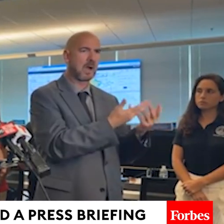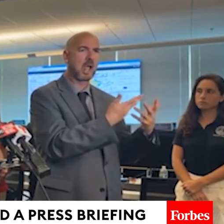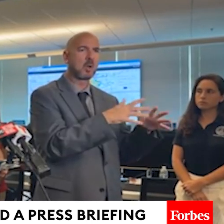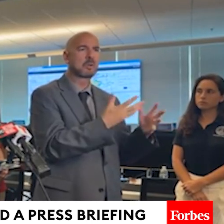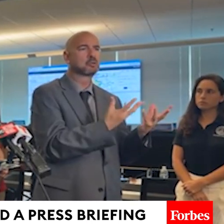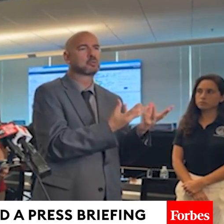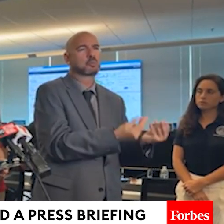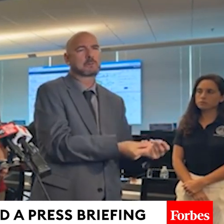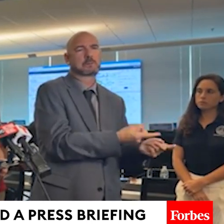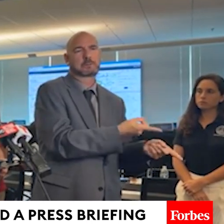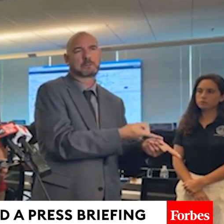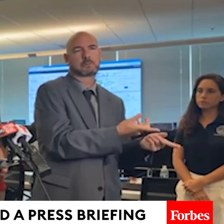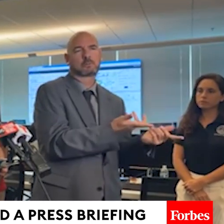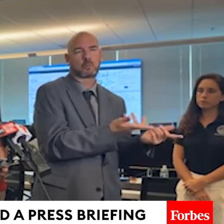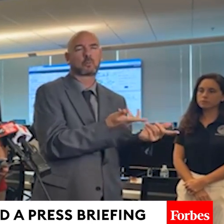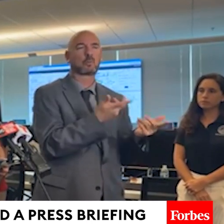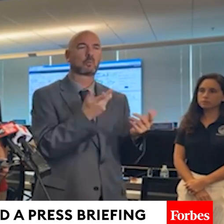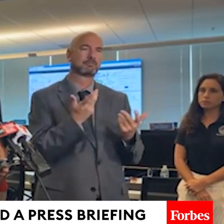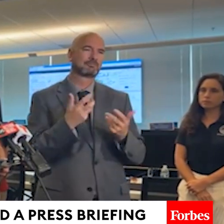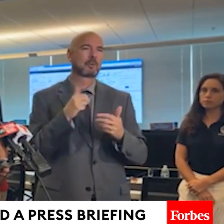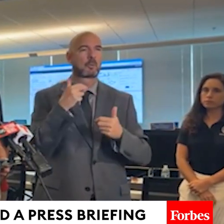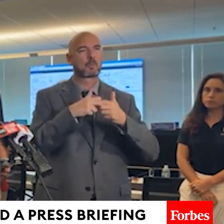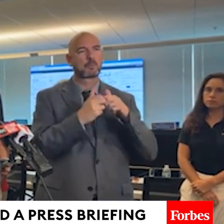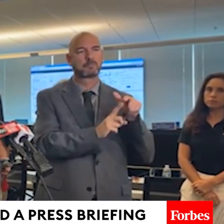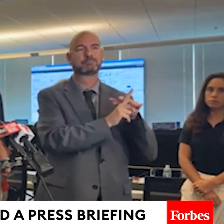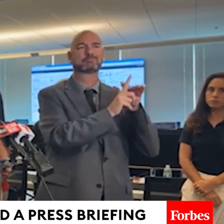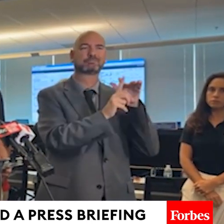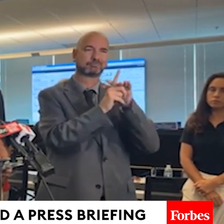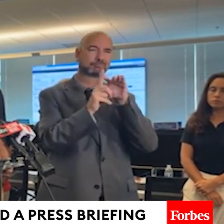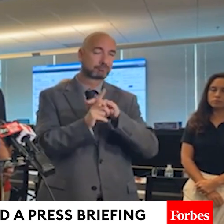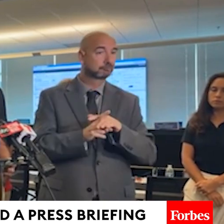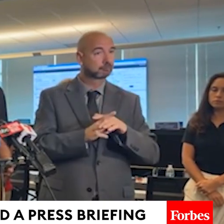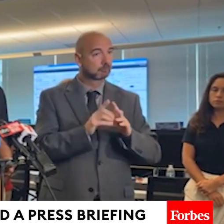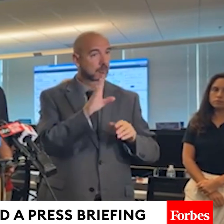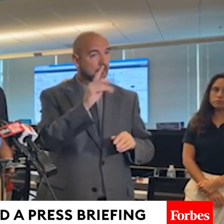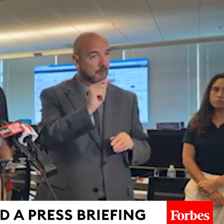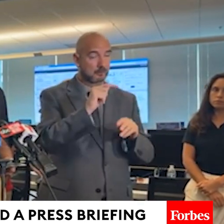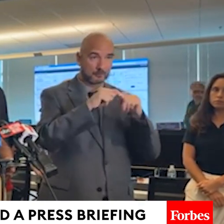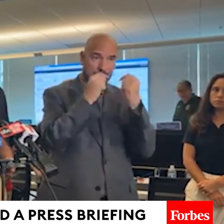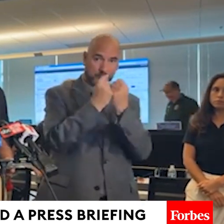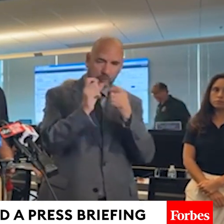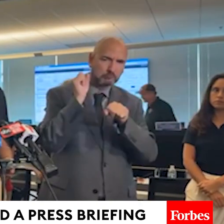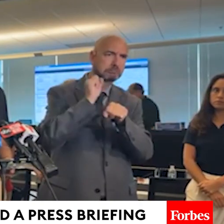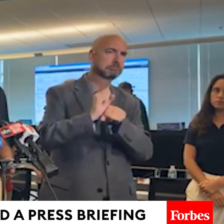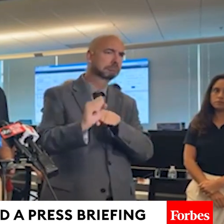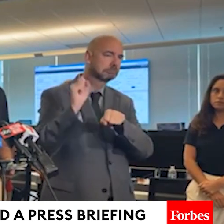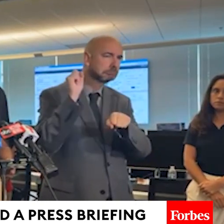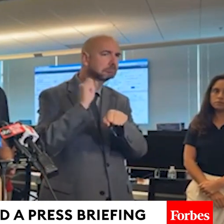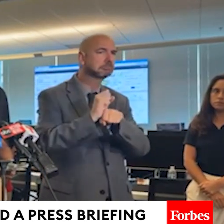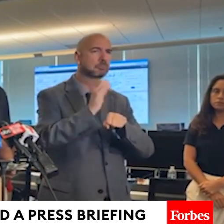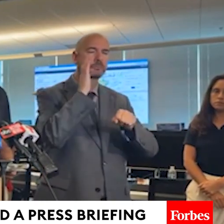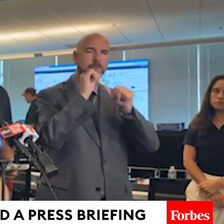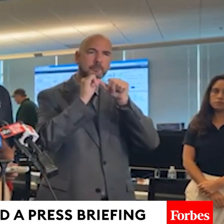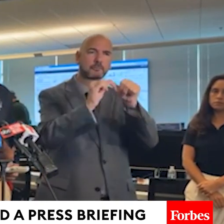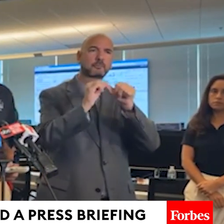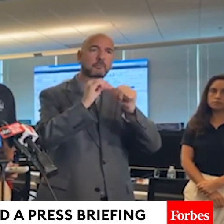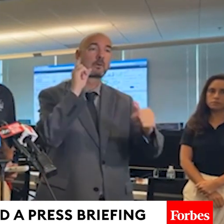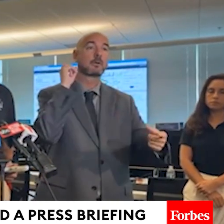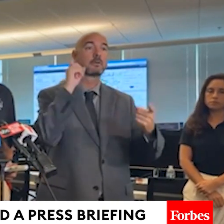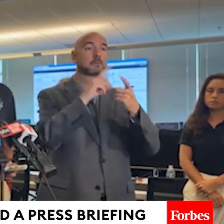other ponds in the area as well. But the team is on it, and we're going to stay on it until these issues